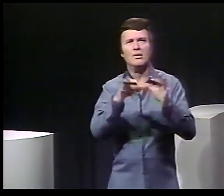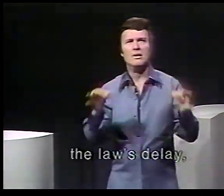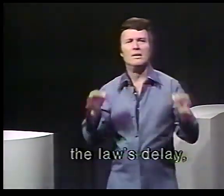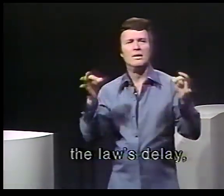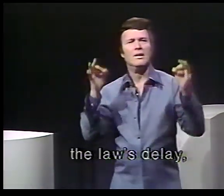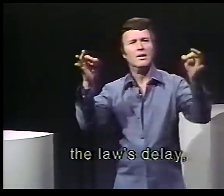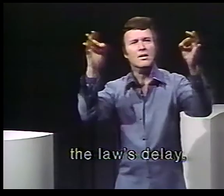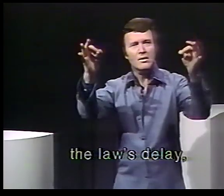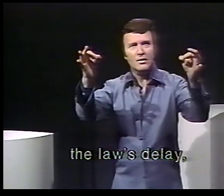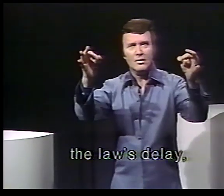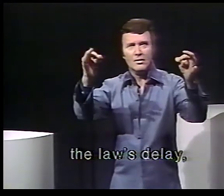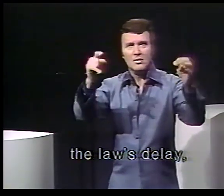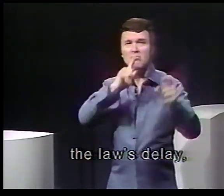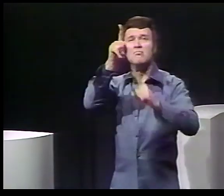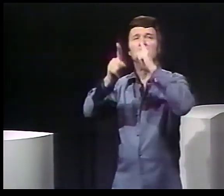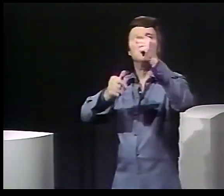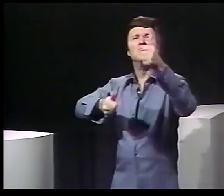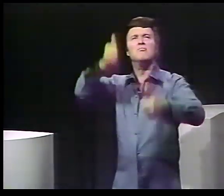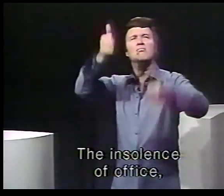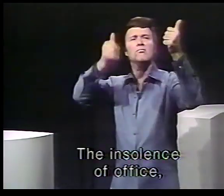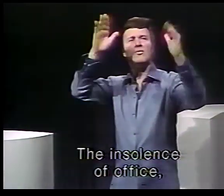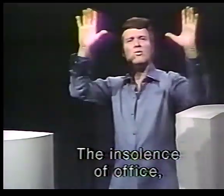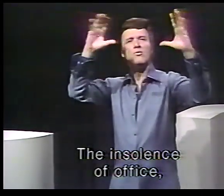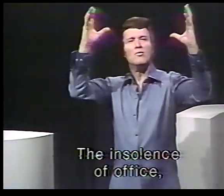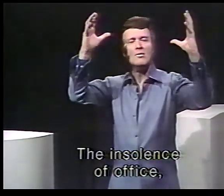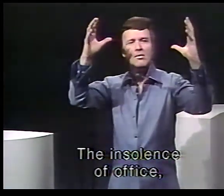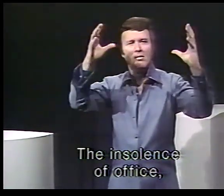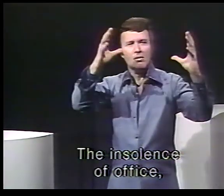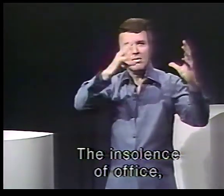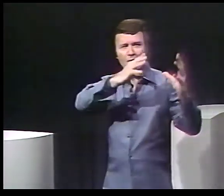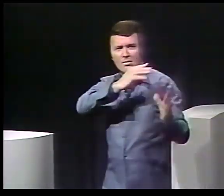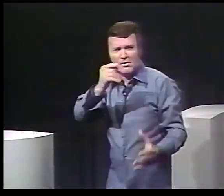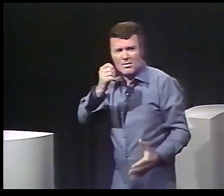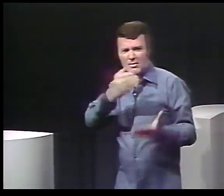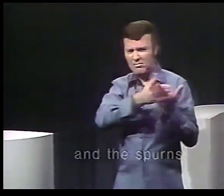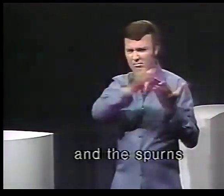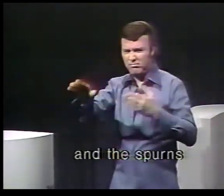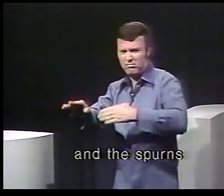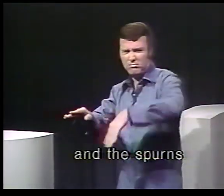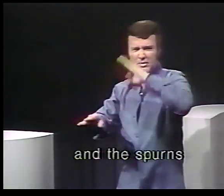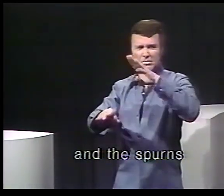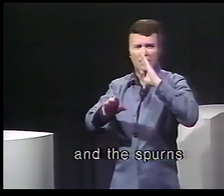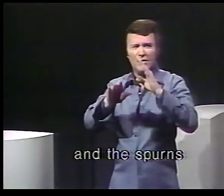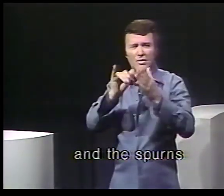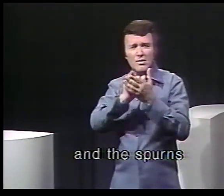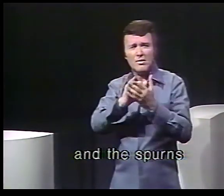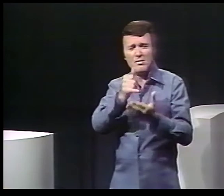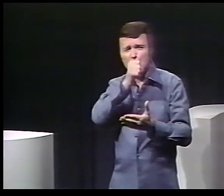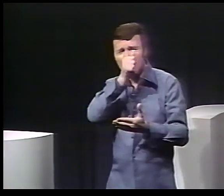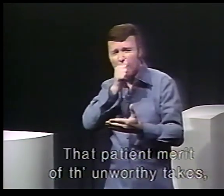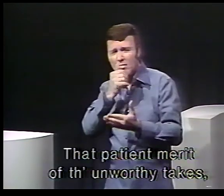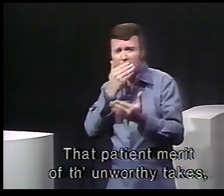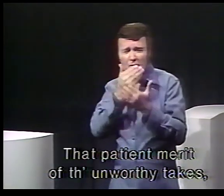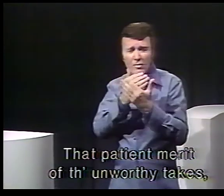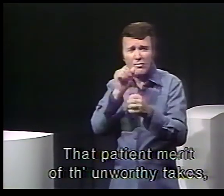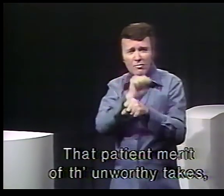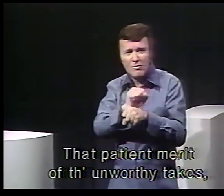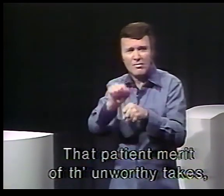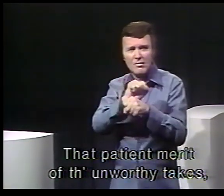the law's delay, the insolence of office, and the spurns that patient